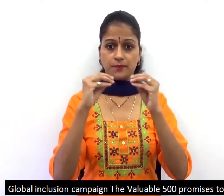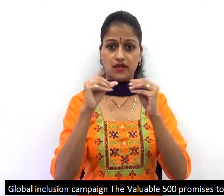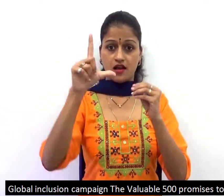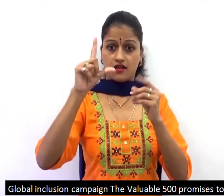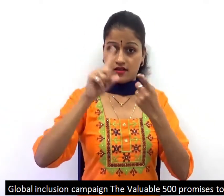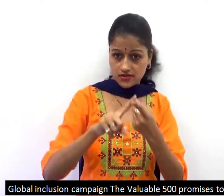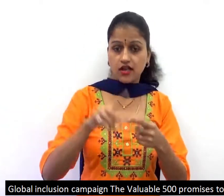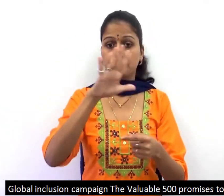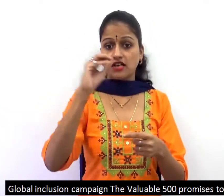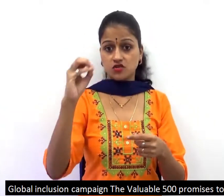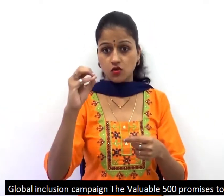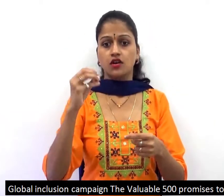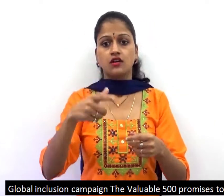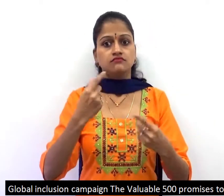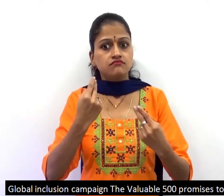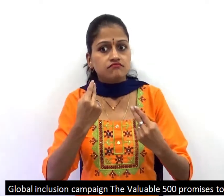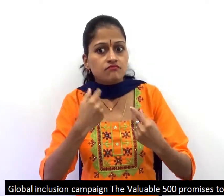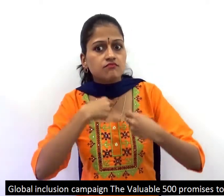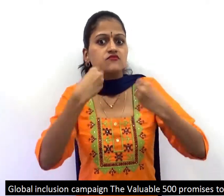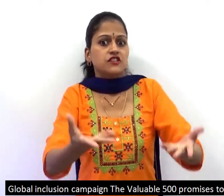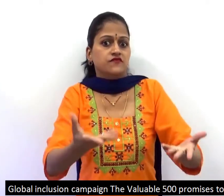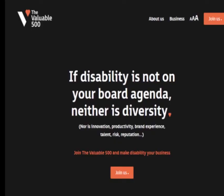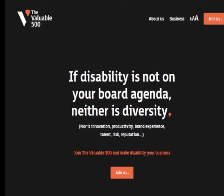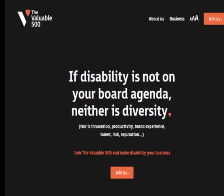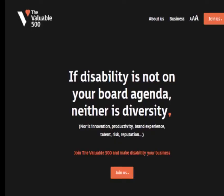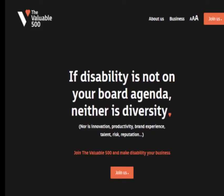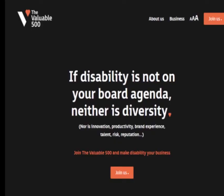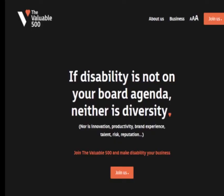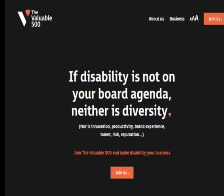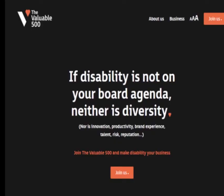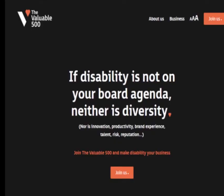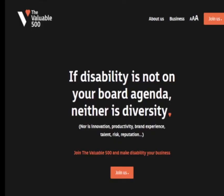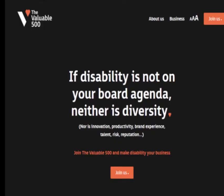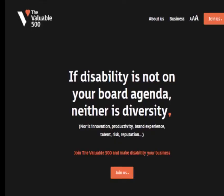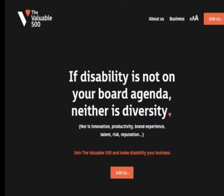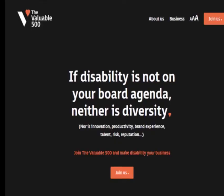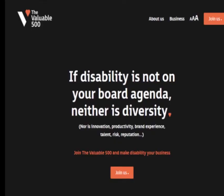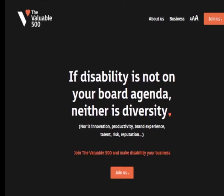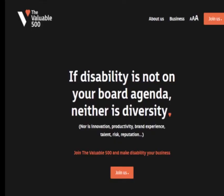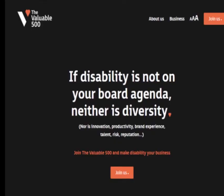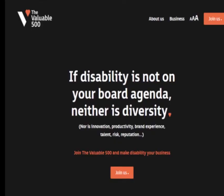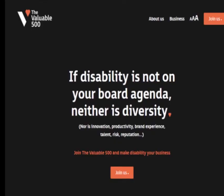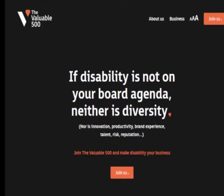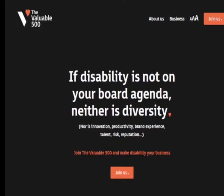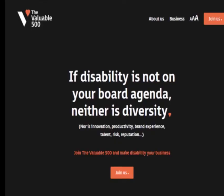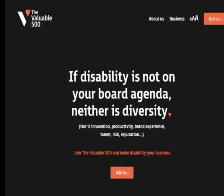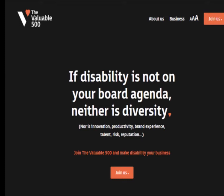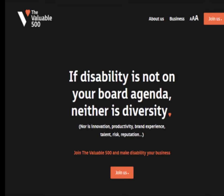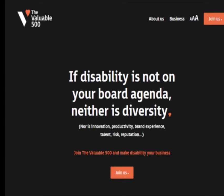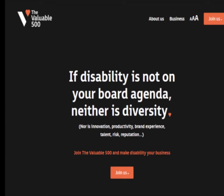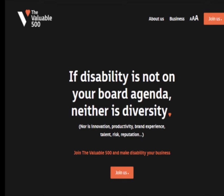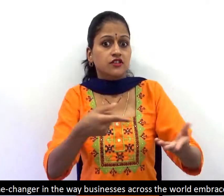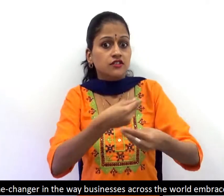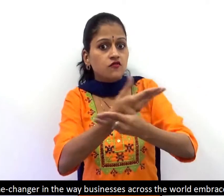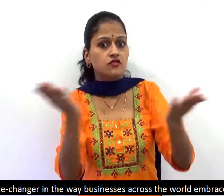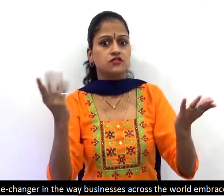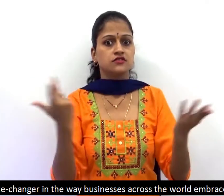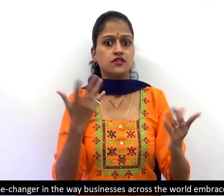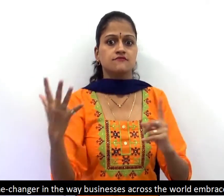-changer